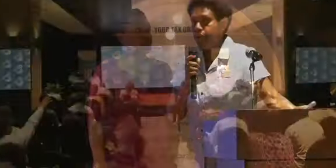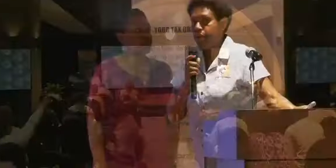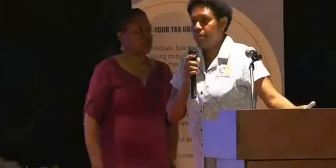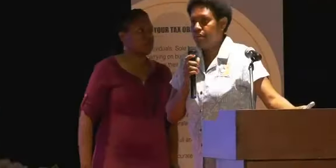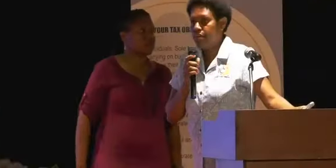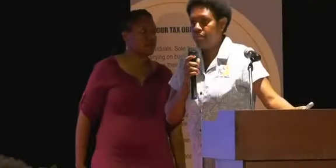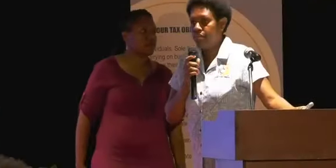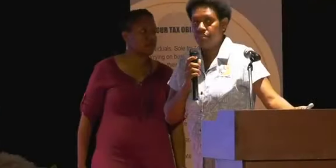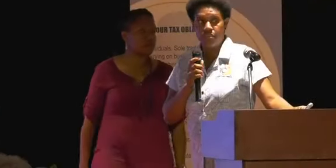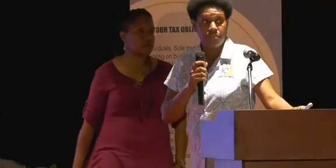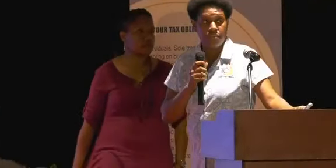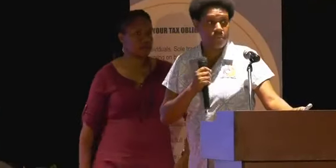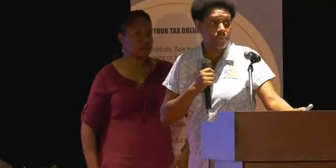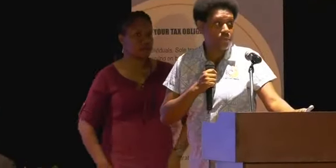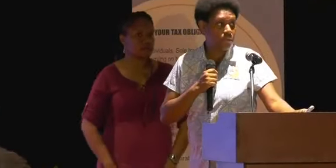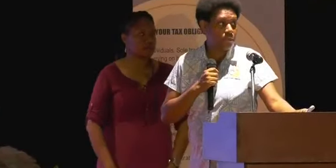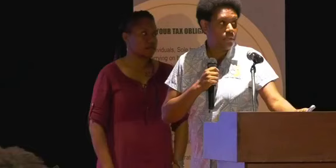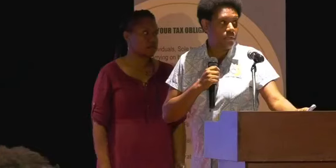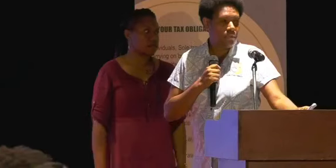We have one.